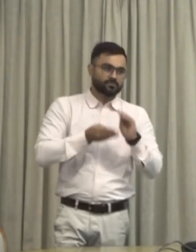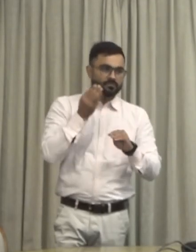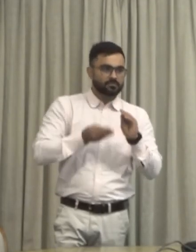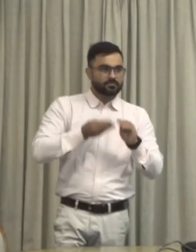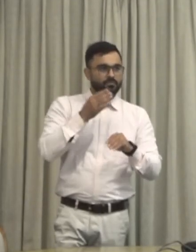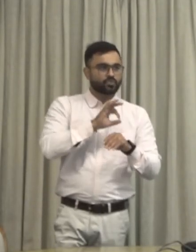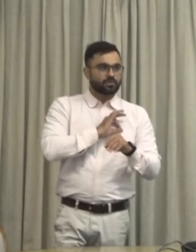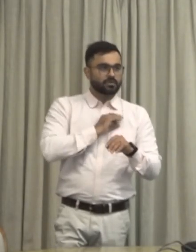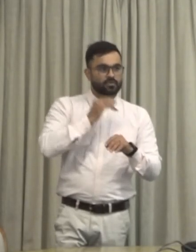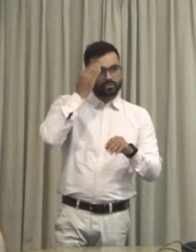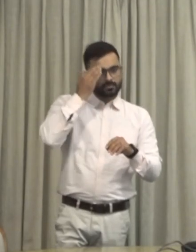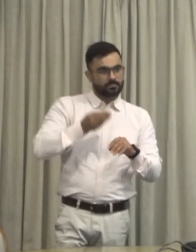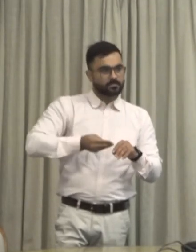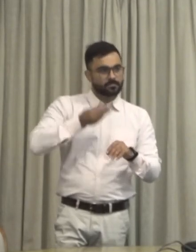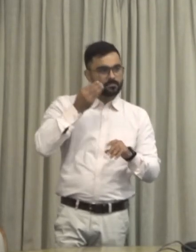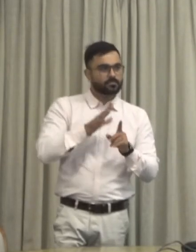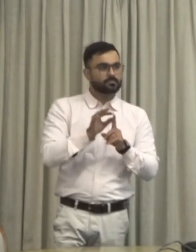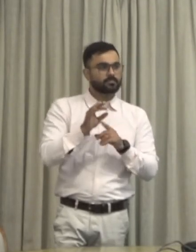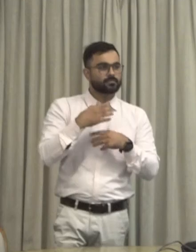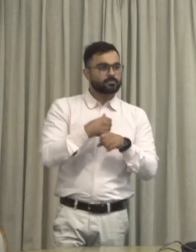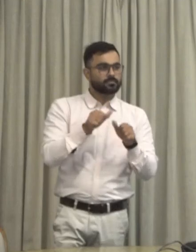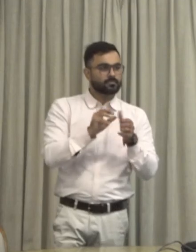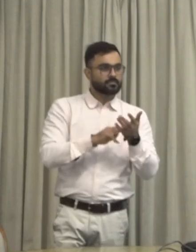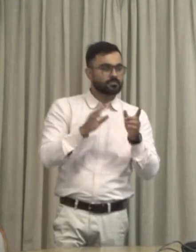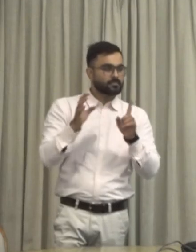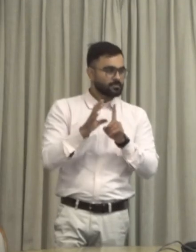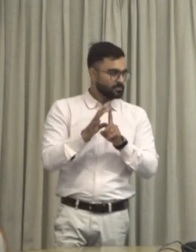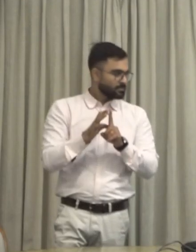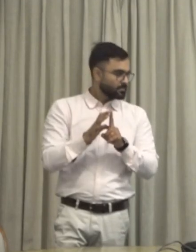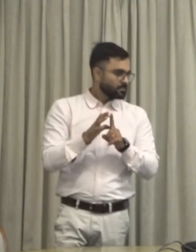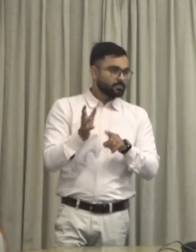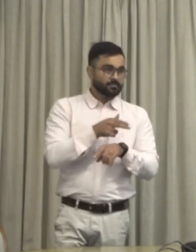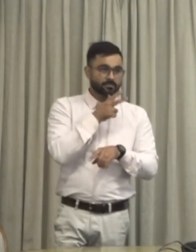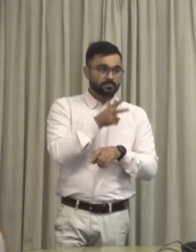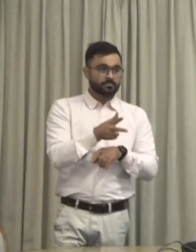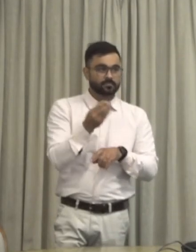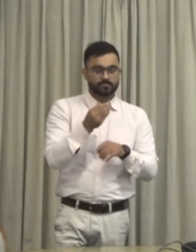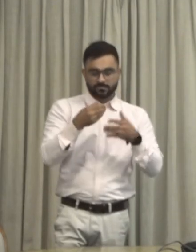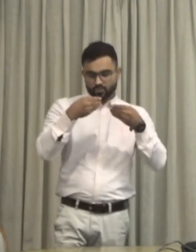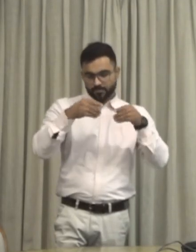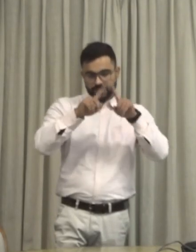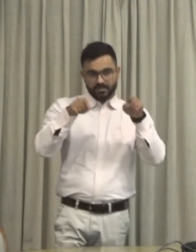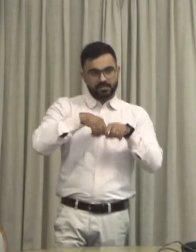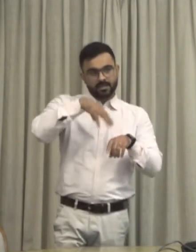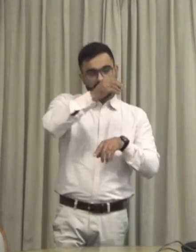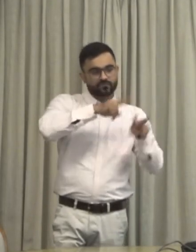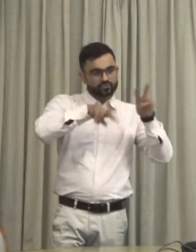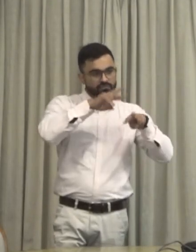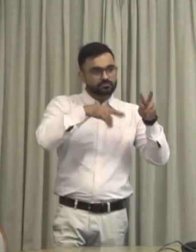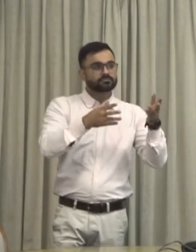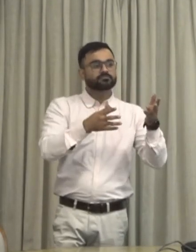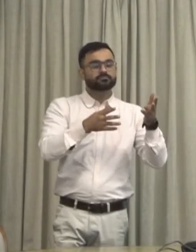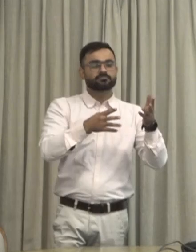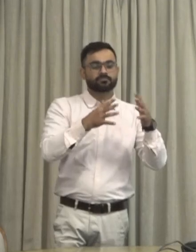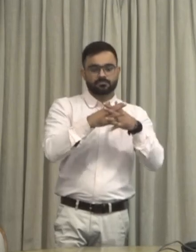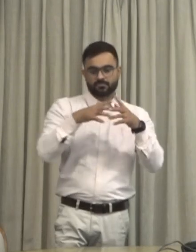more that you would like to know about how to make an AMD, there, as I said, there are some templates out there. Do visit the